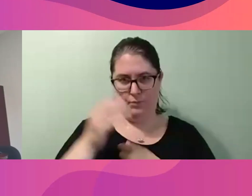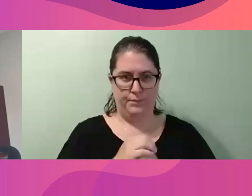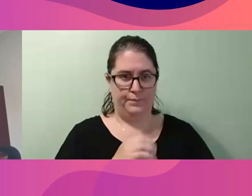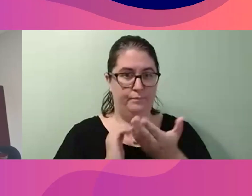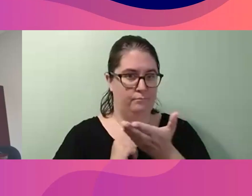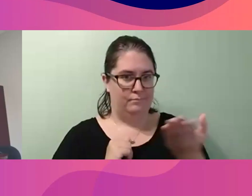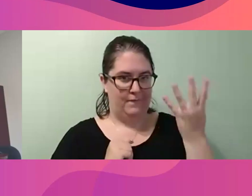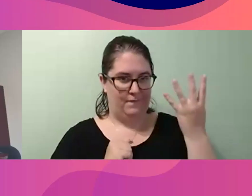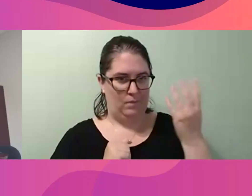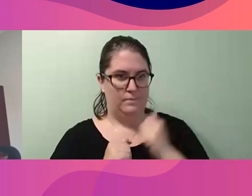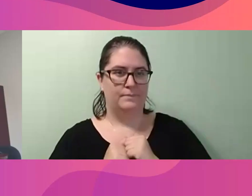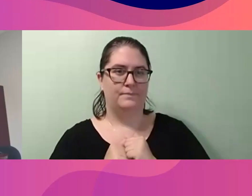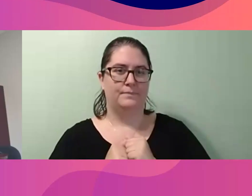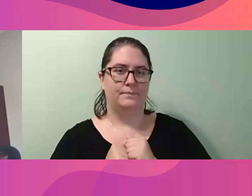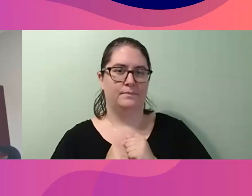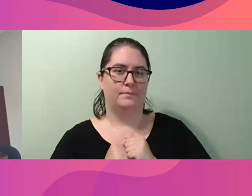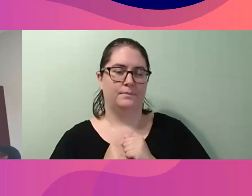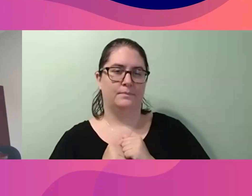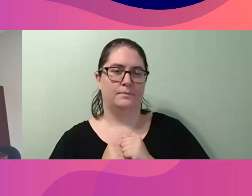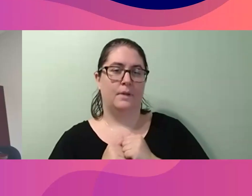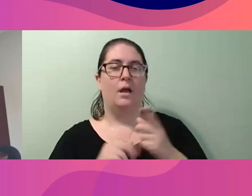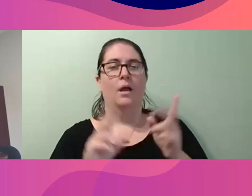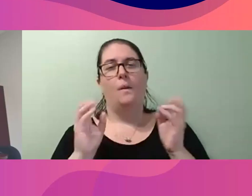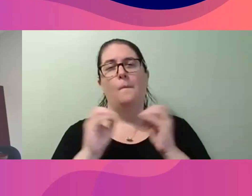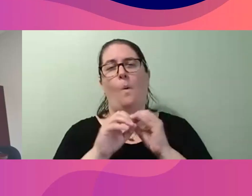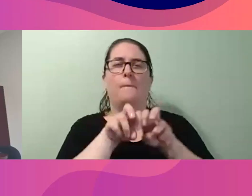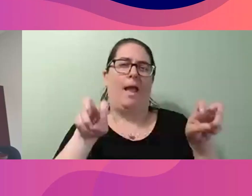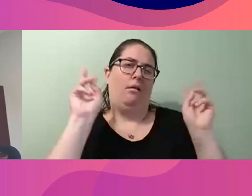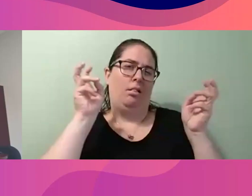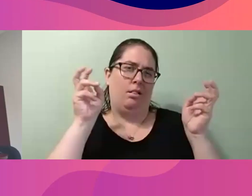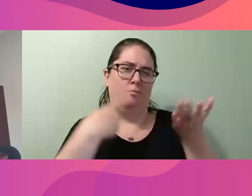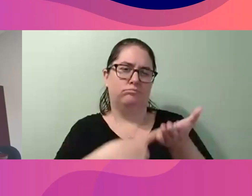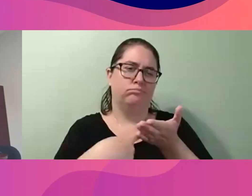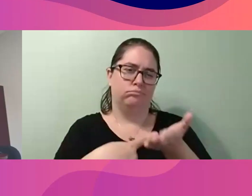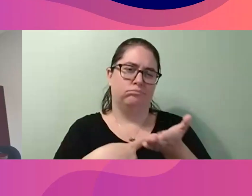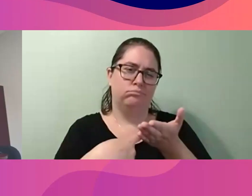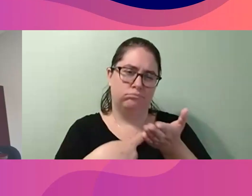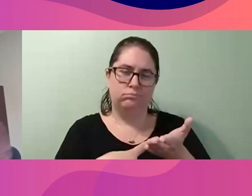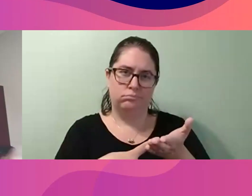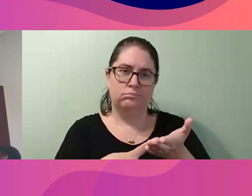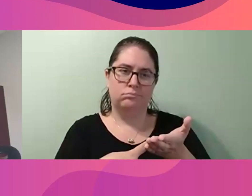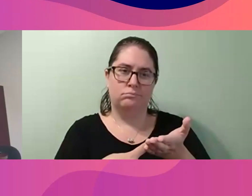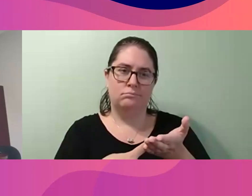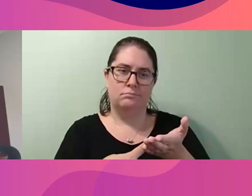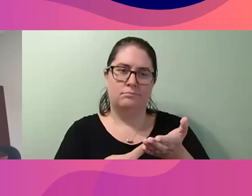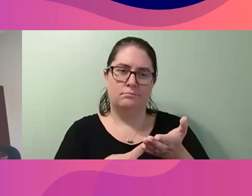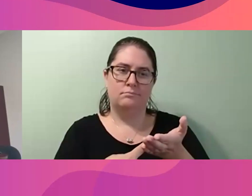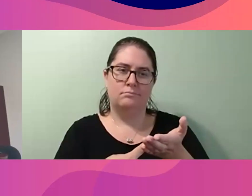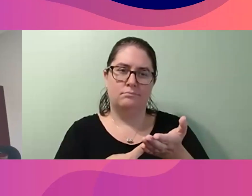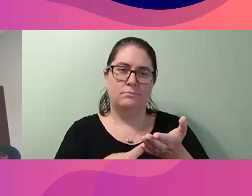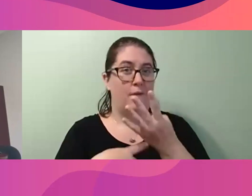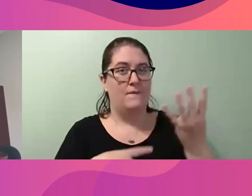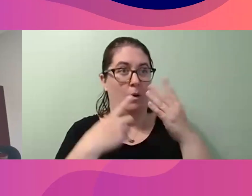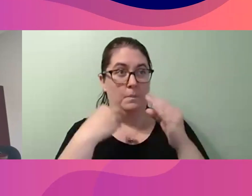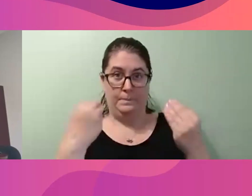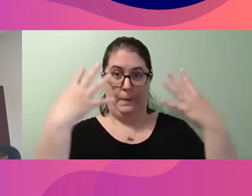We are going to do this as a panel discussion. So we're going to all come on together